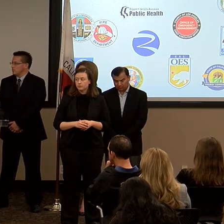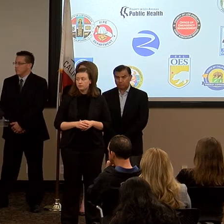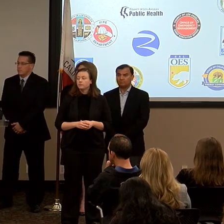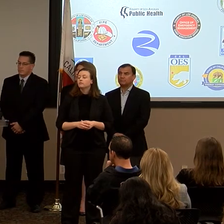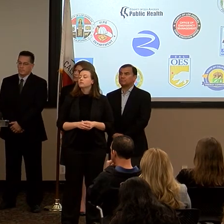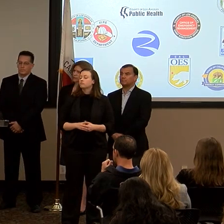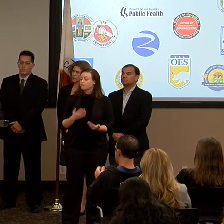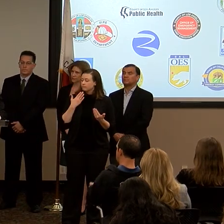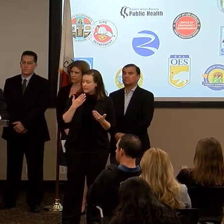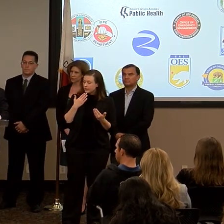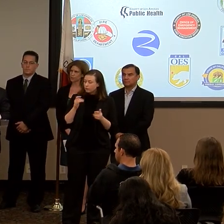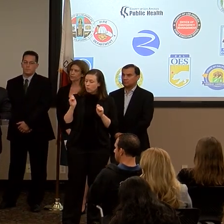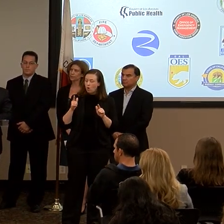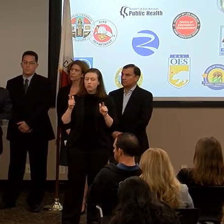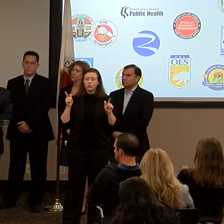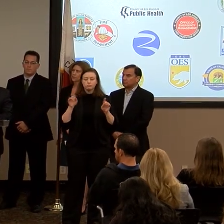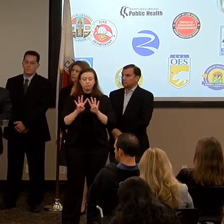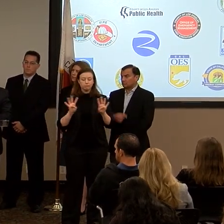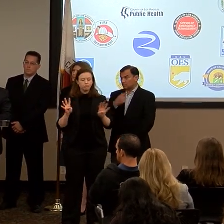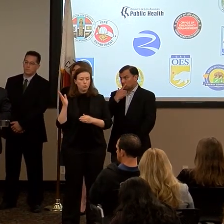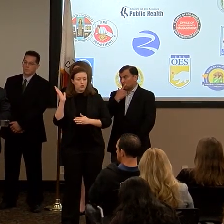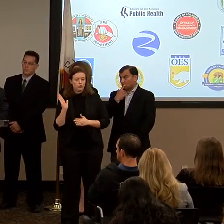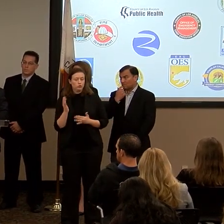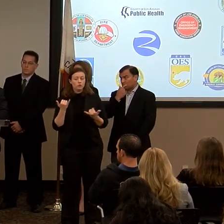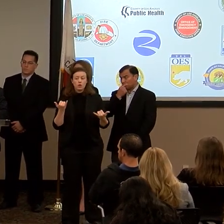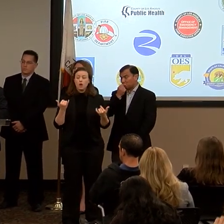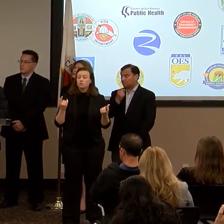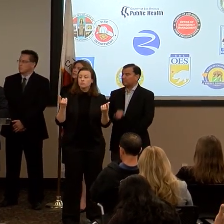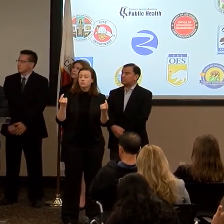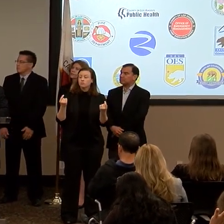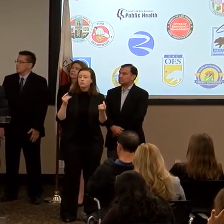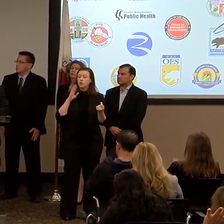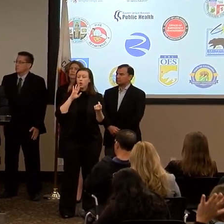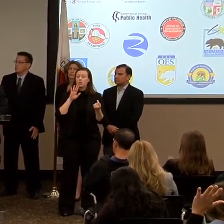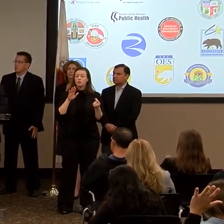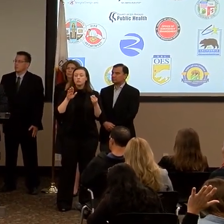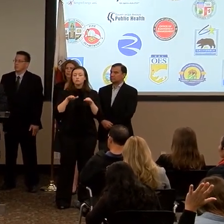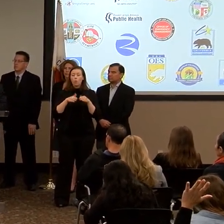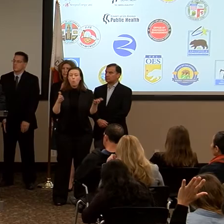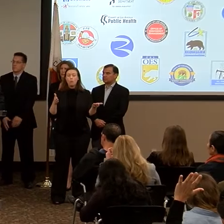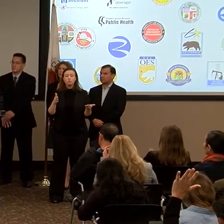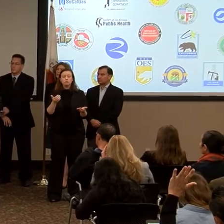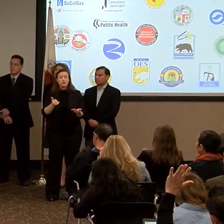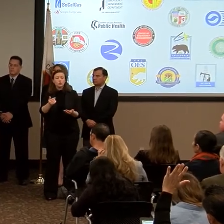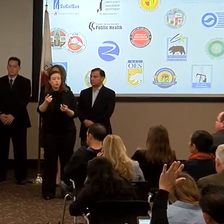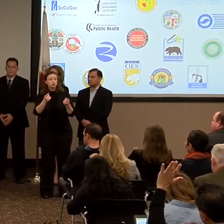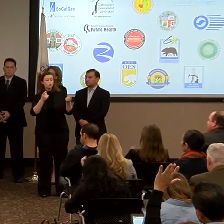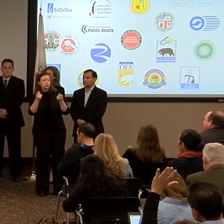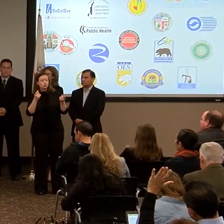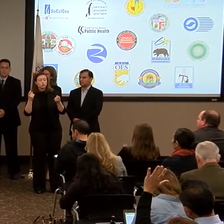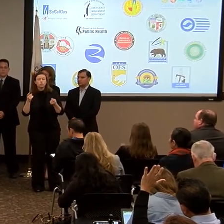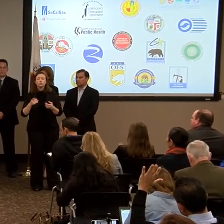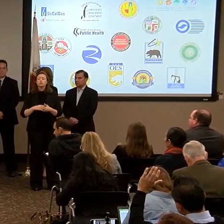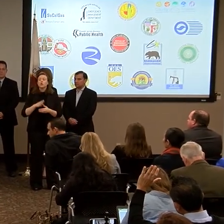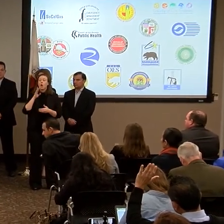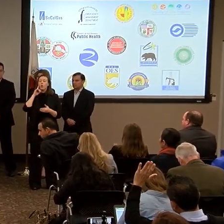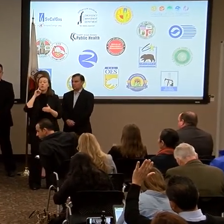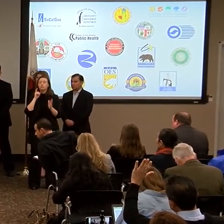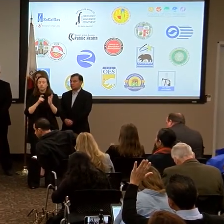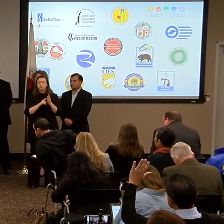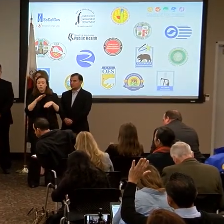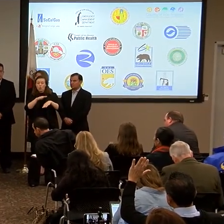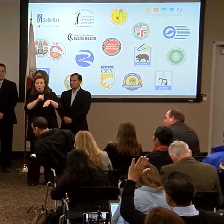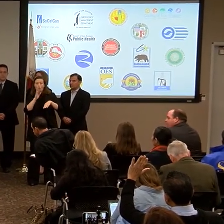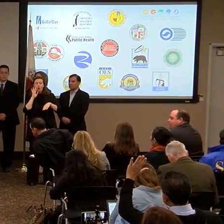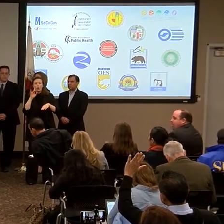Okay, well, thank you to all the presenters. What we'll do now is I'll open it up for questions. I'll identify you, and then